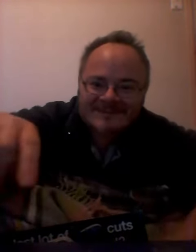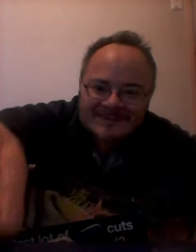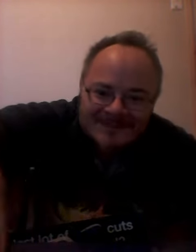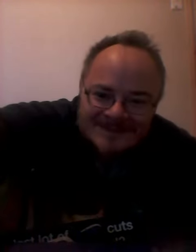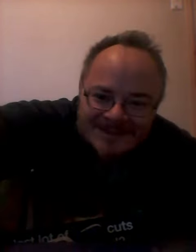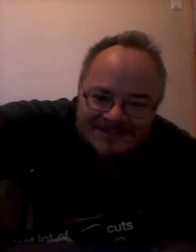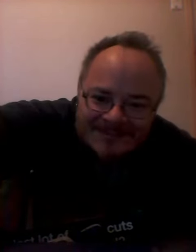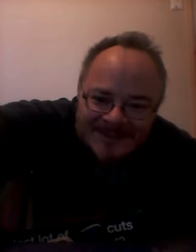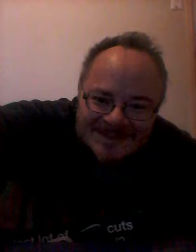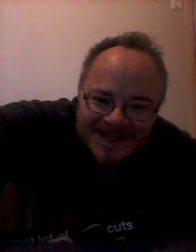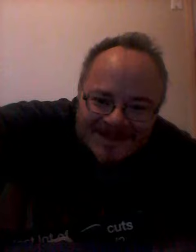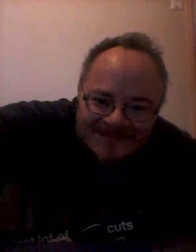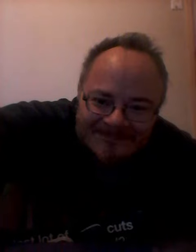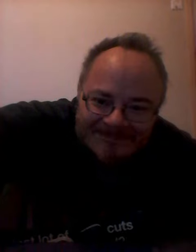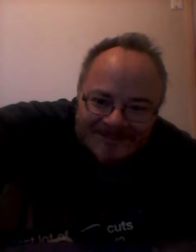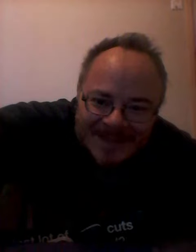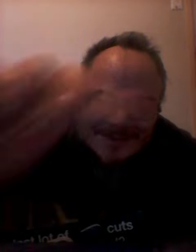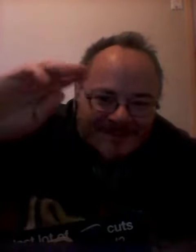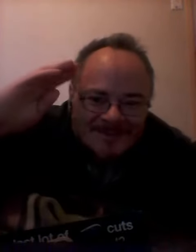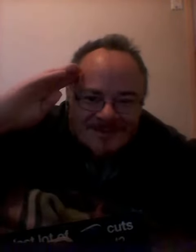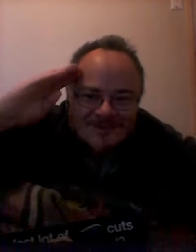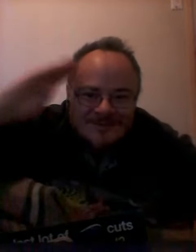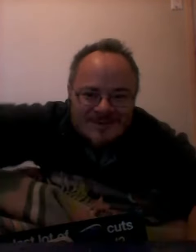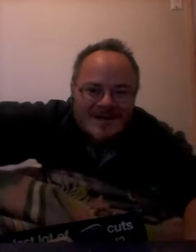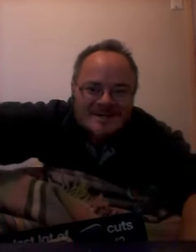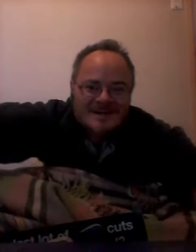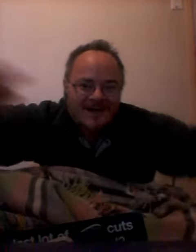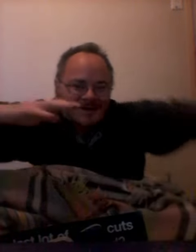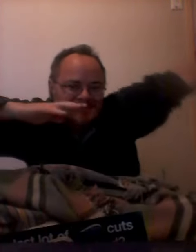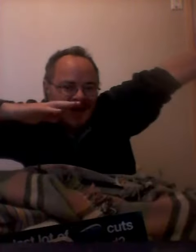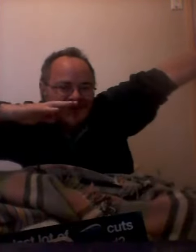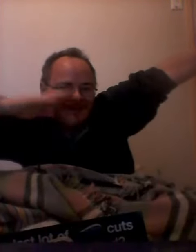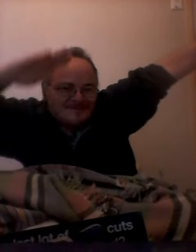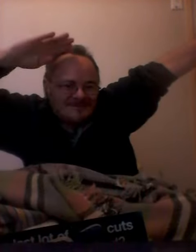7 degrees in Queensland. It's a good day. Dab out.